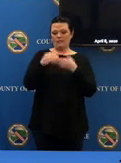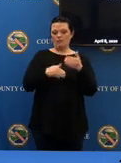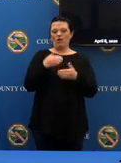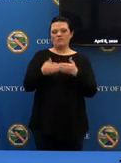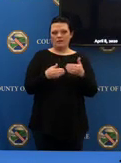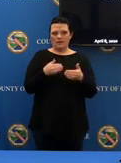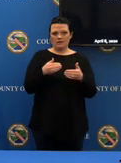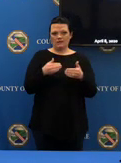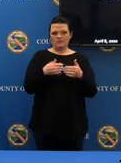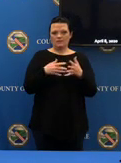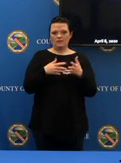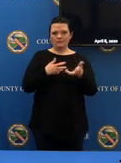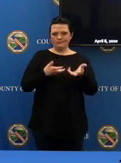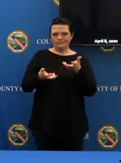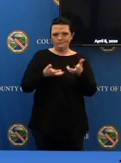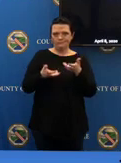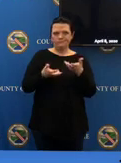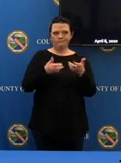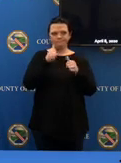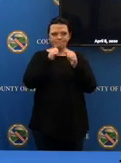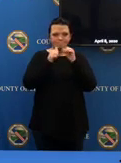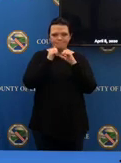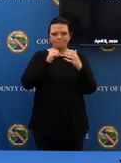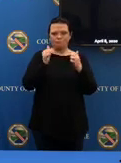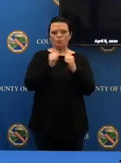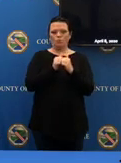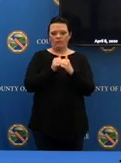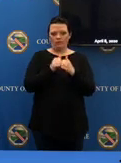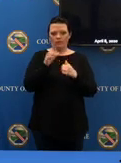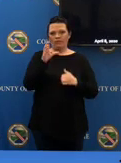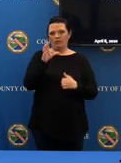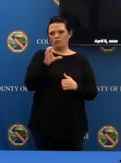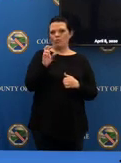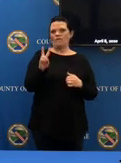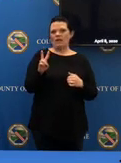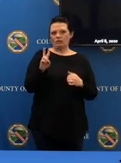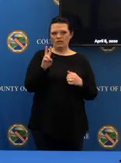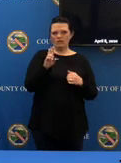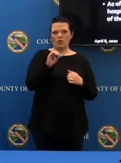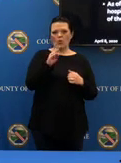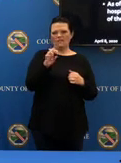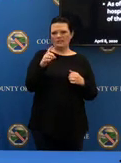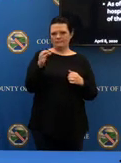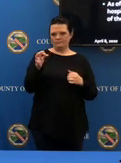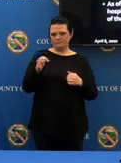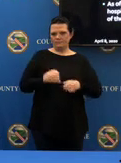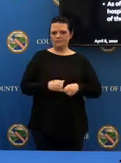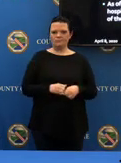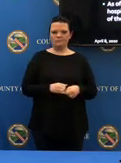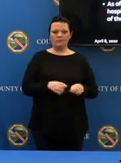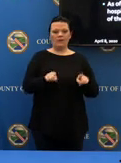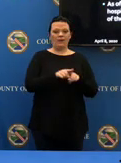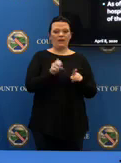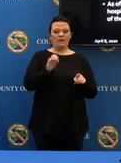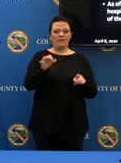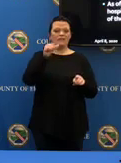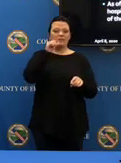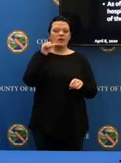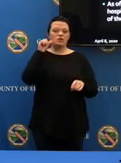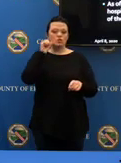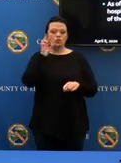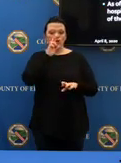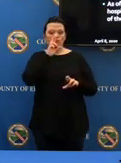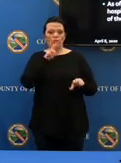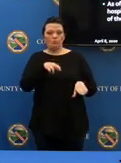of dealing with the contraction of the coronavirus and COVID-19. And then as of yesterday's report,